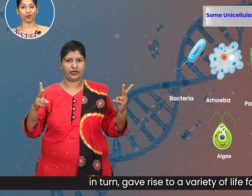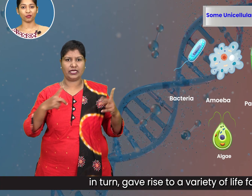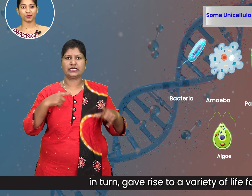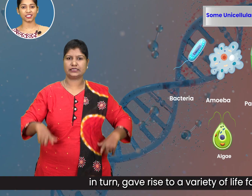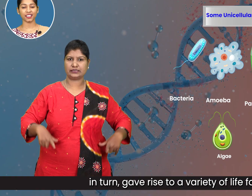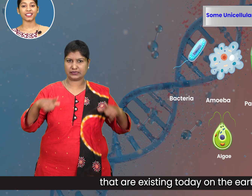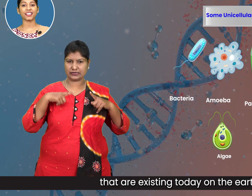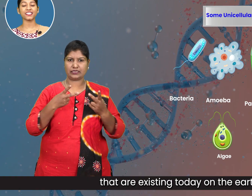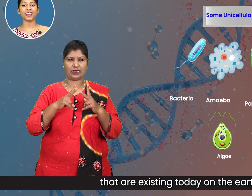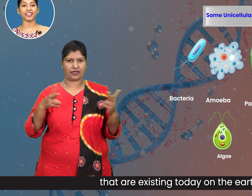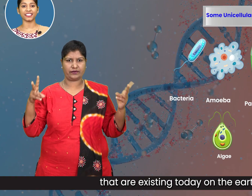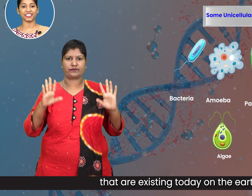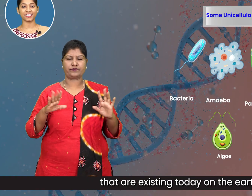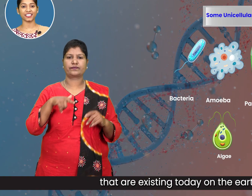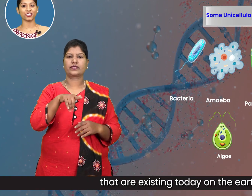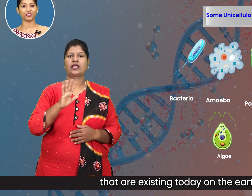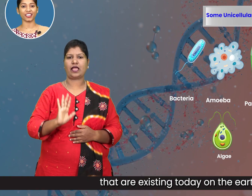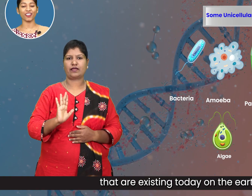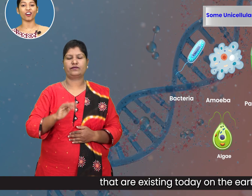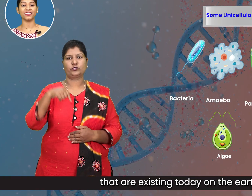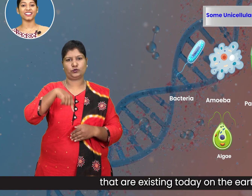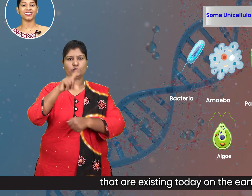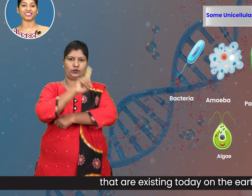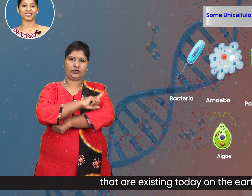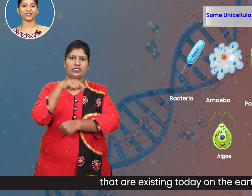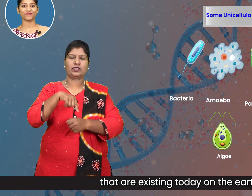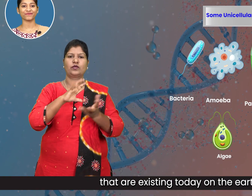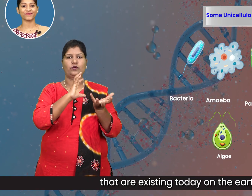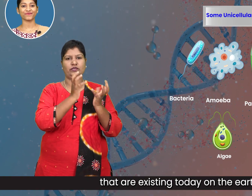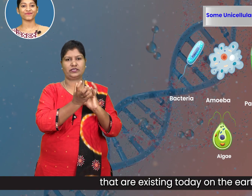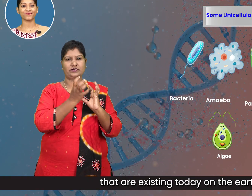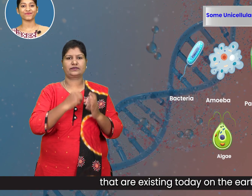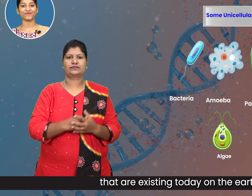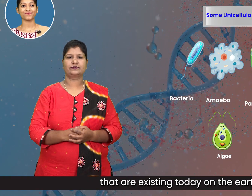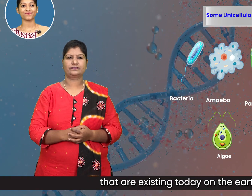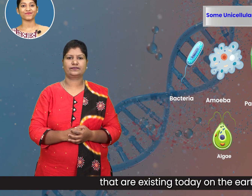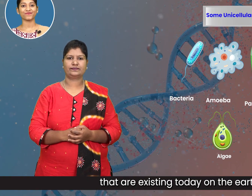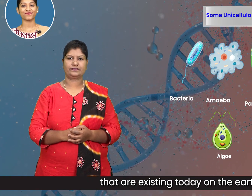life forms that are existing today on the earth.